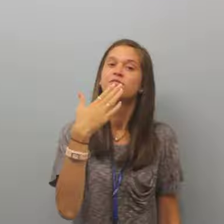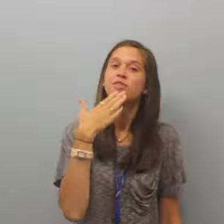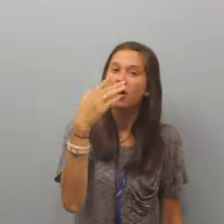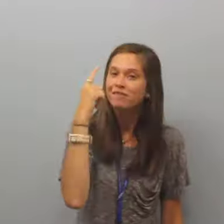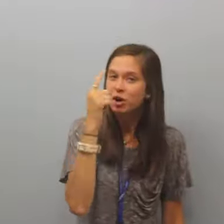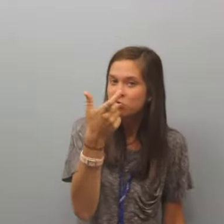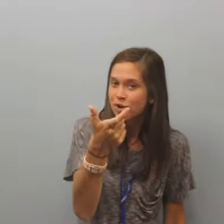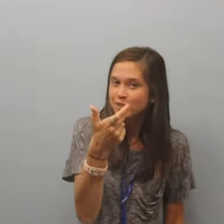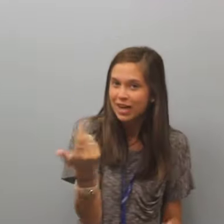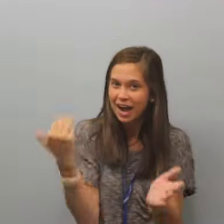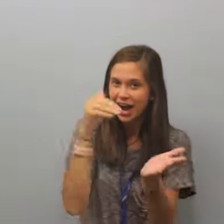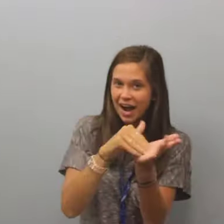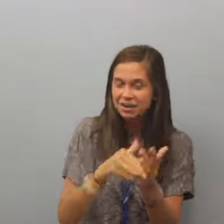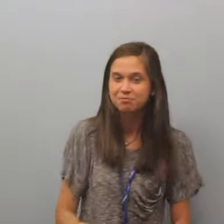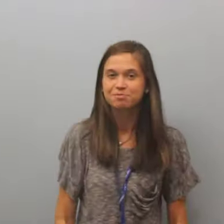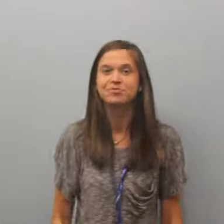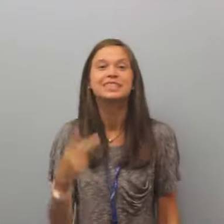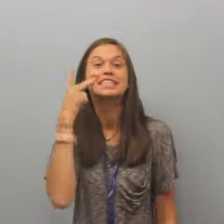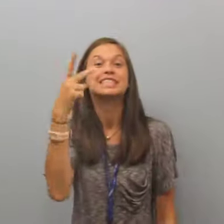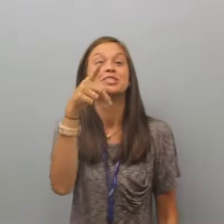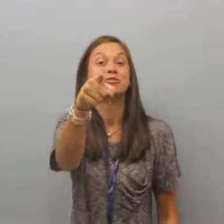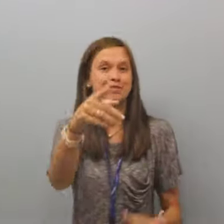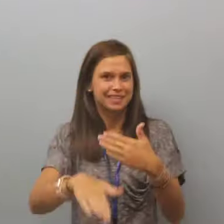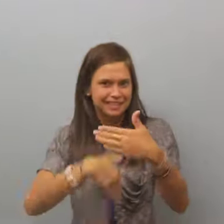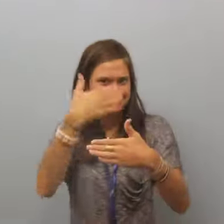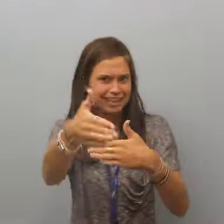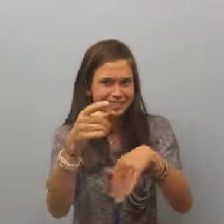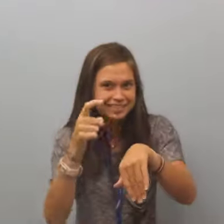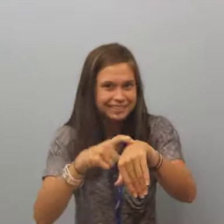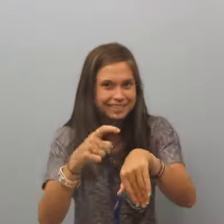events. If you have anything you need, please get in